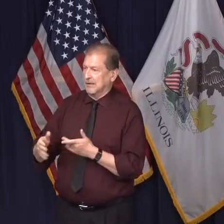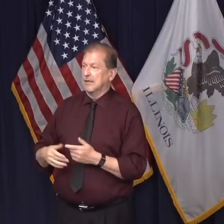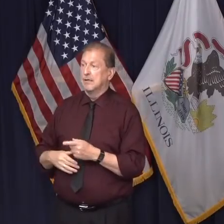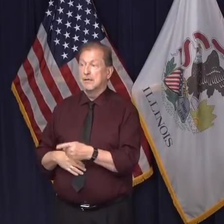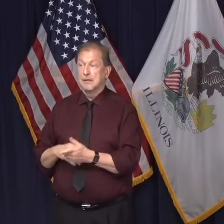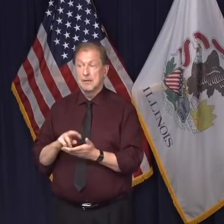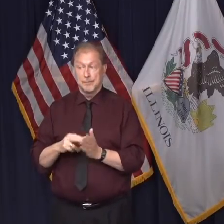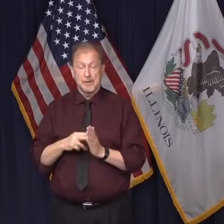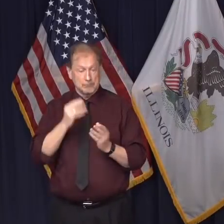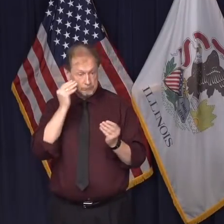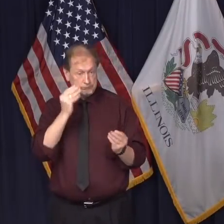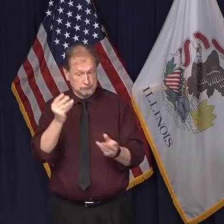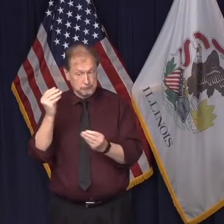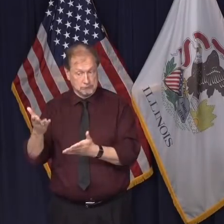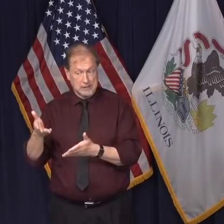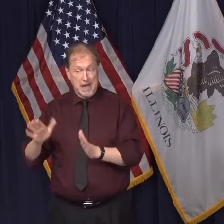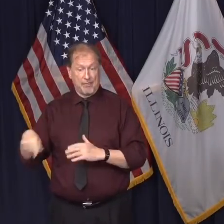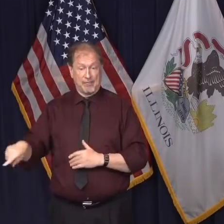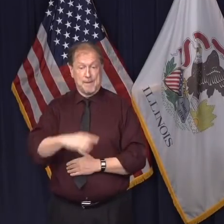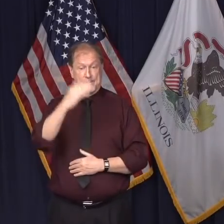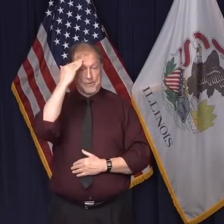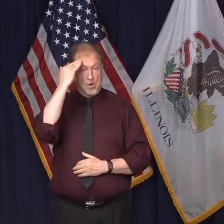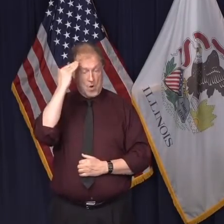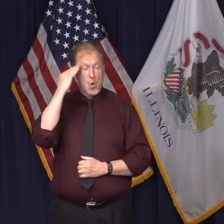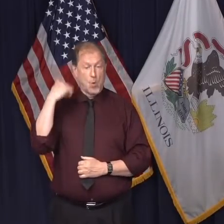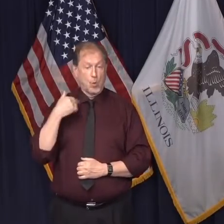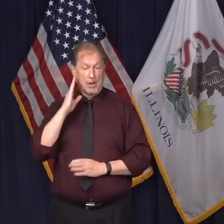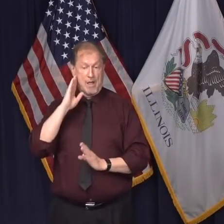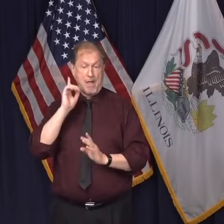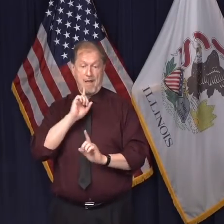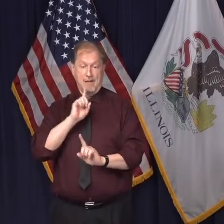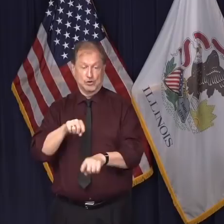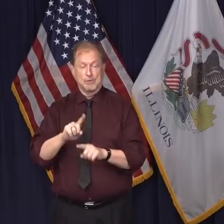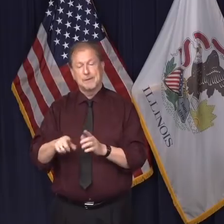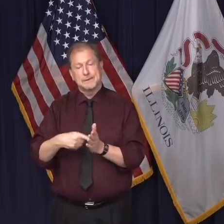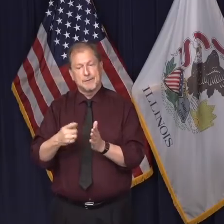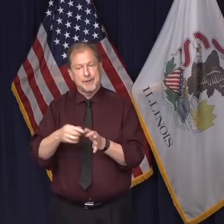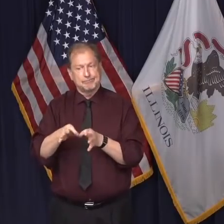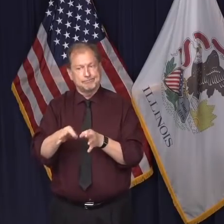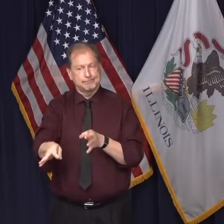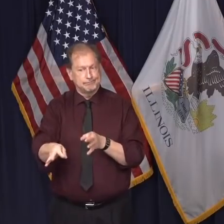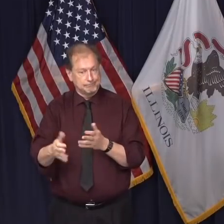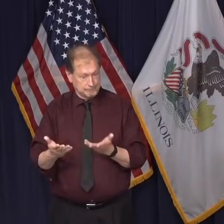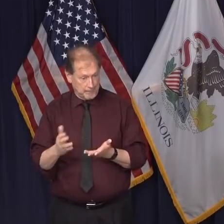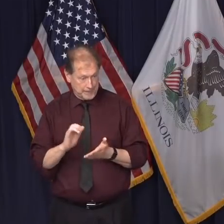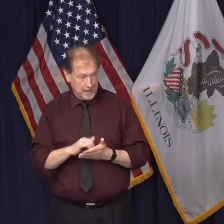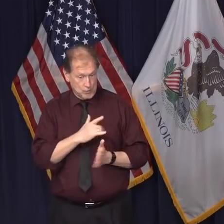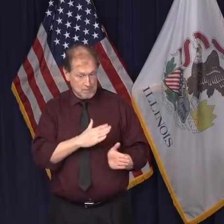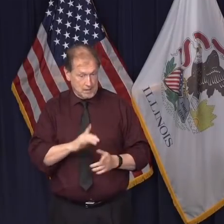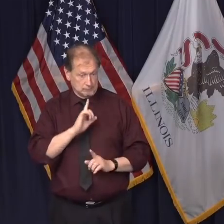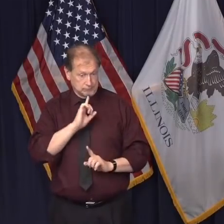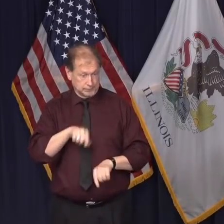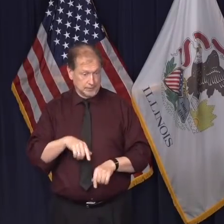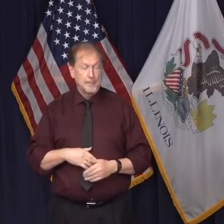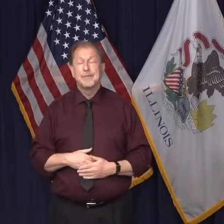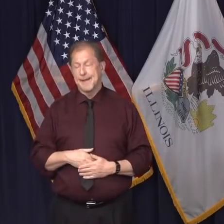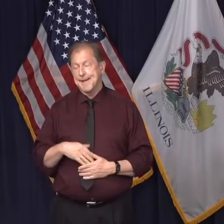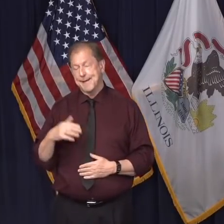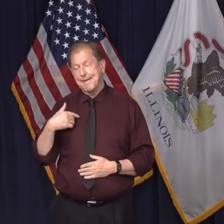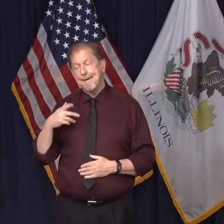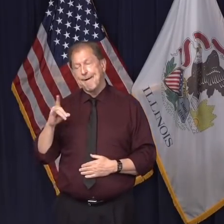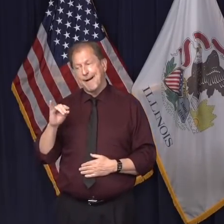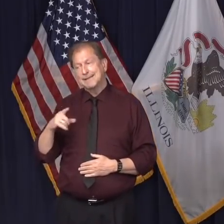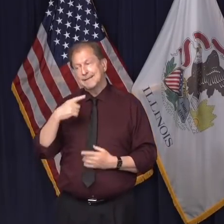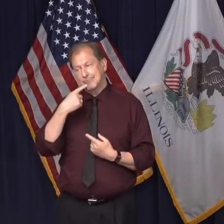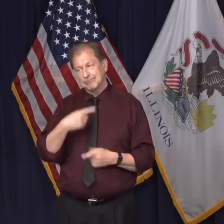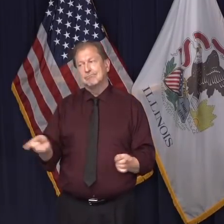notifying people that there are delays in every instance? That there will, I'm sorry? There will be delays, your department or your administration? I think I've made that, I've made